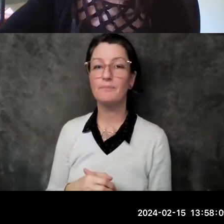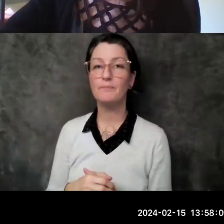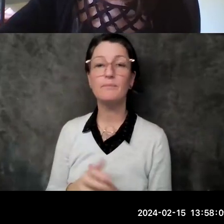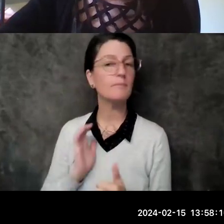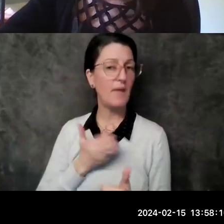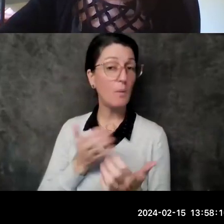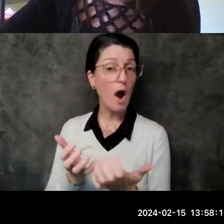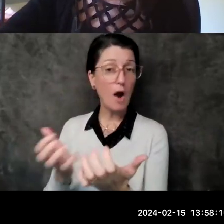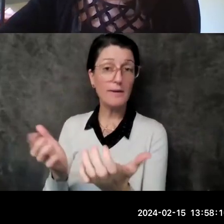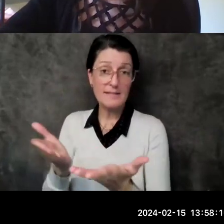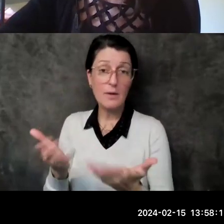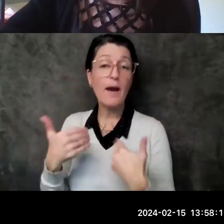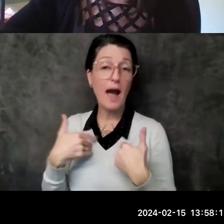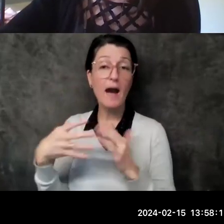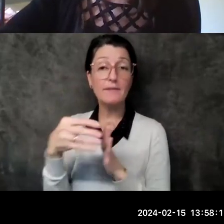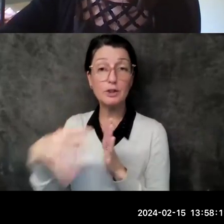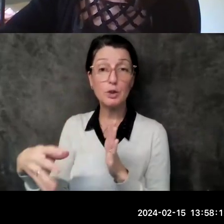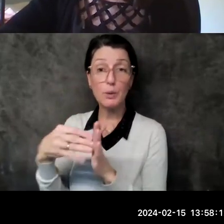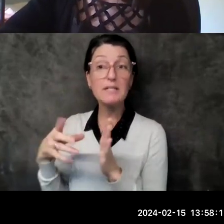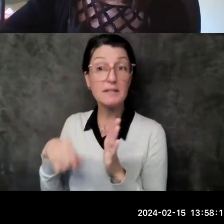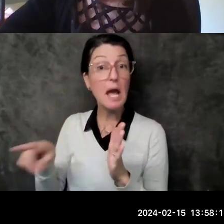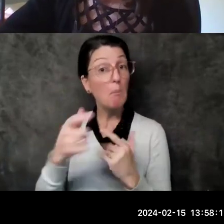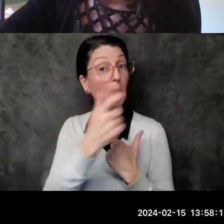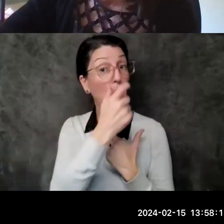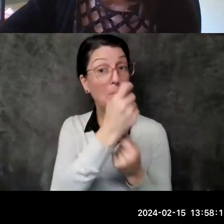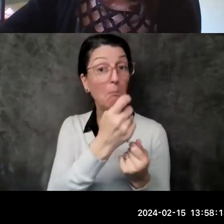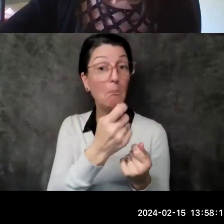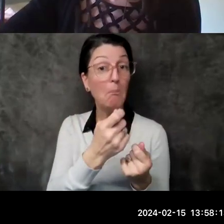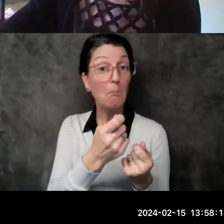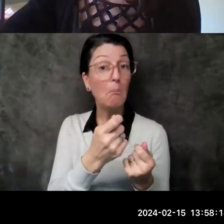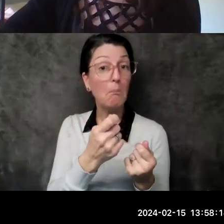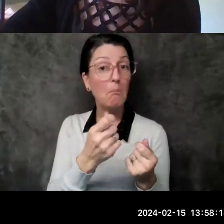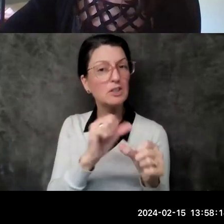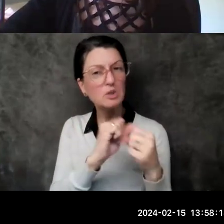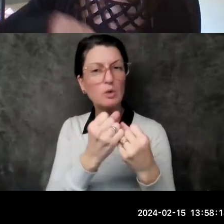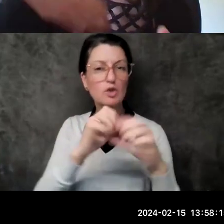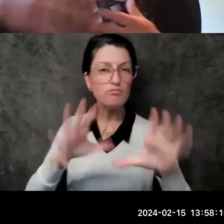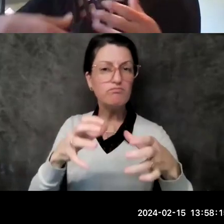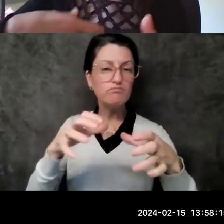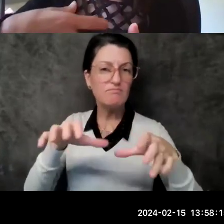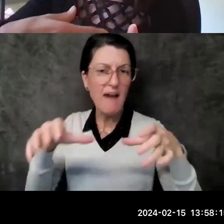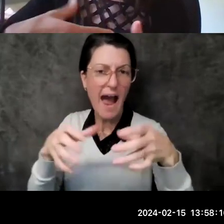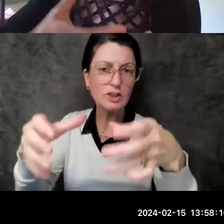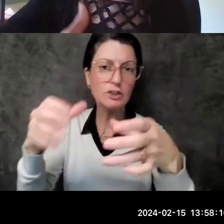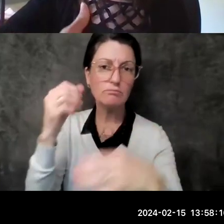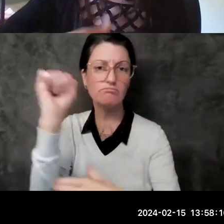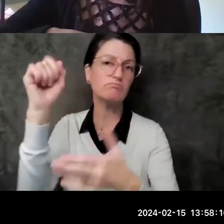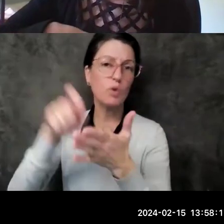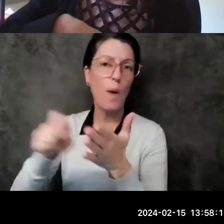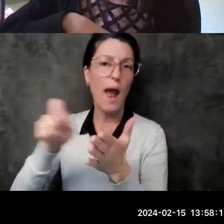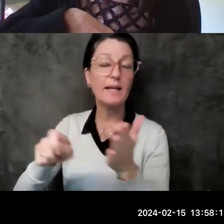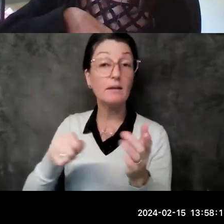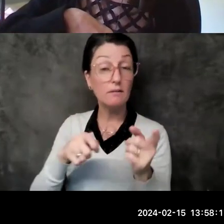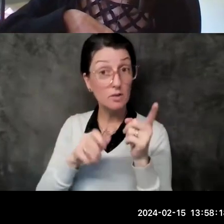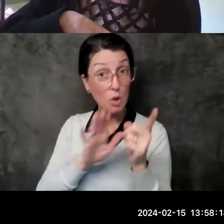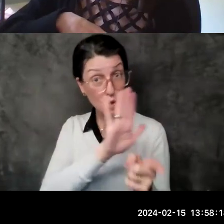the audience who are very likely interested in pursuing social action writing. And you shared a bit about your non-traditional